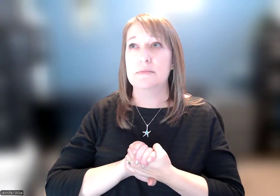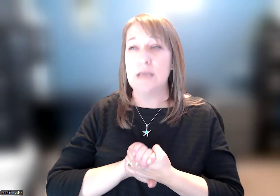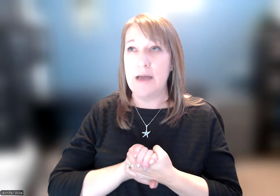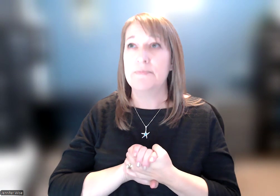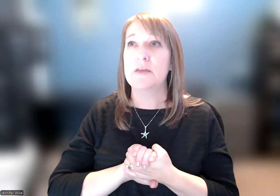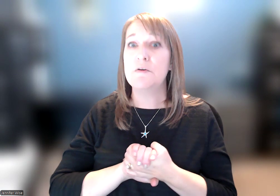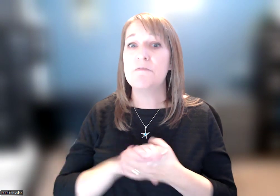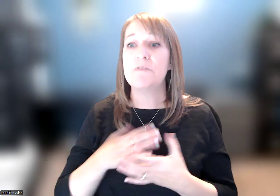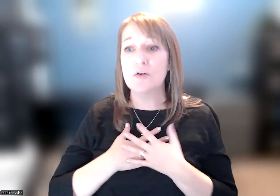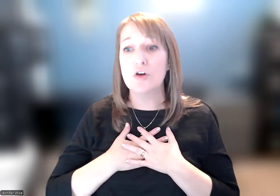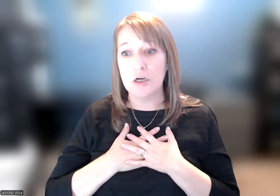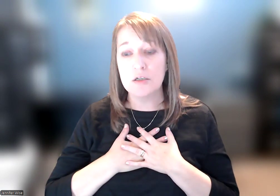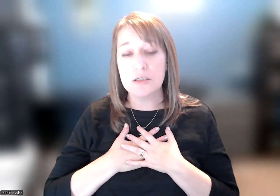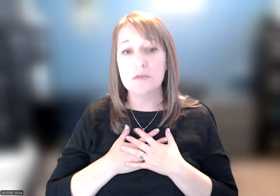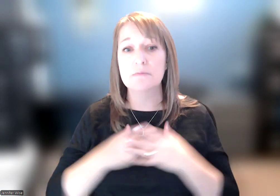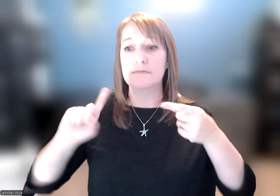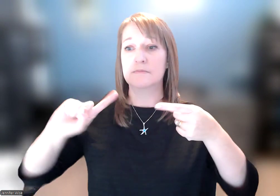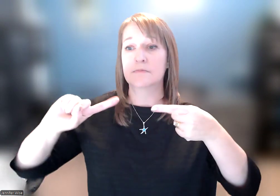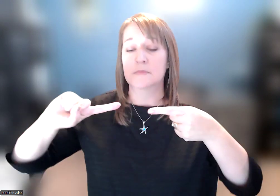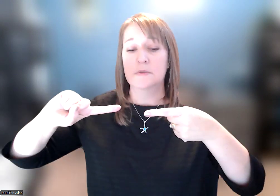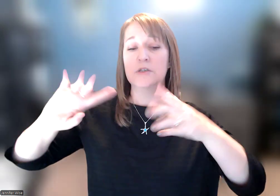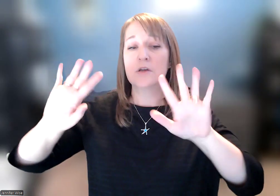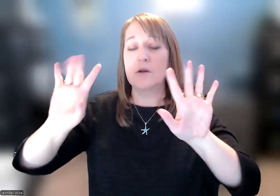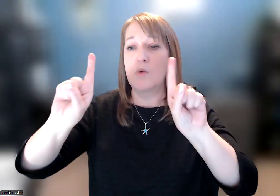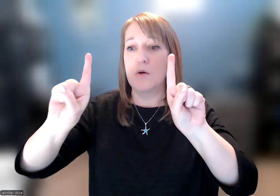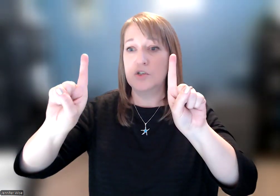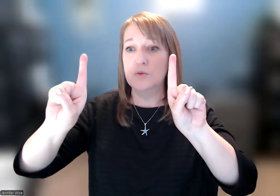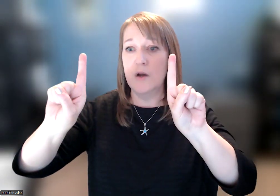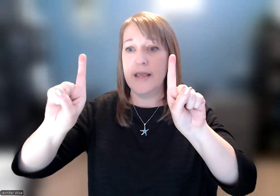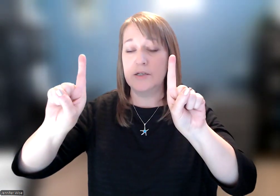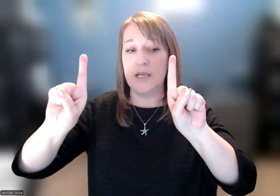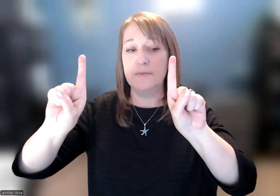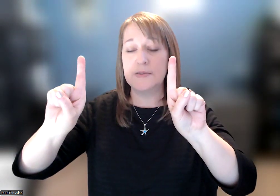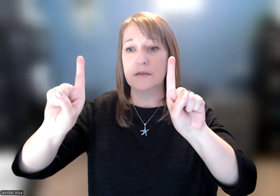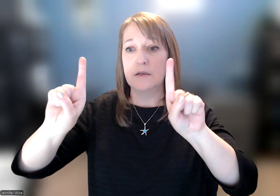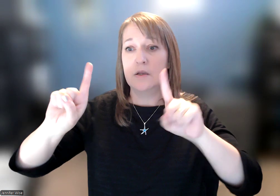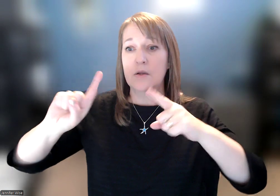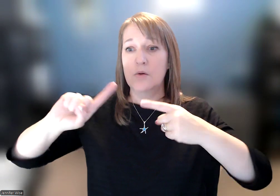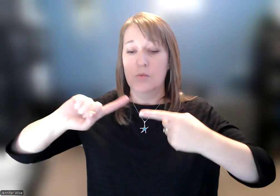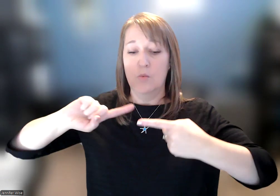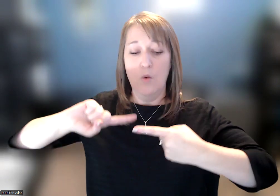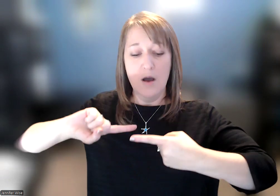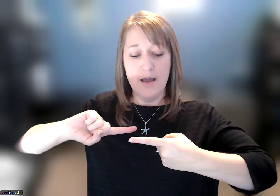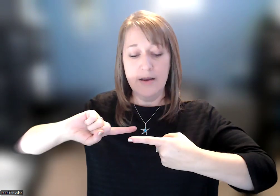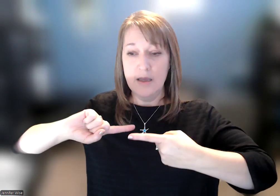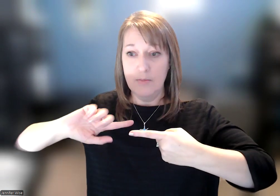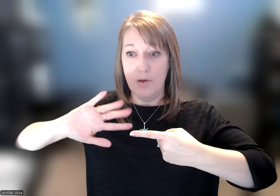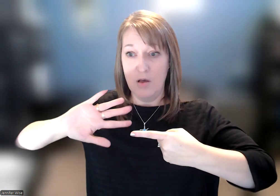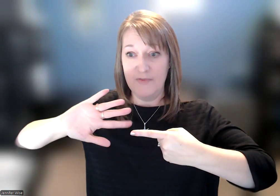yeah, if you feel hurt, you're going to want two one hand shapes. One palm